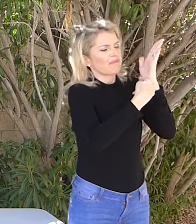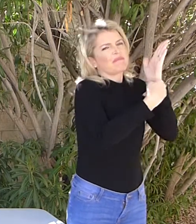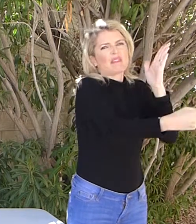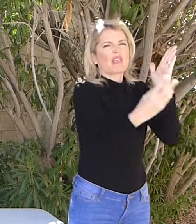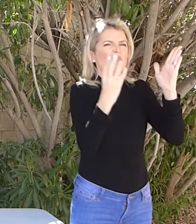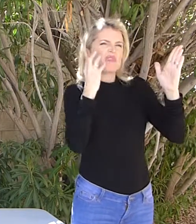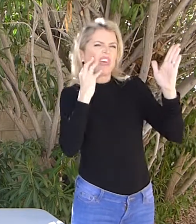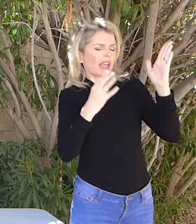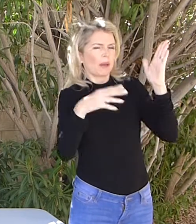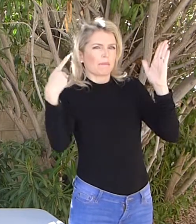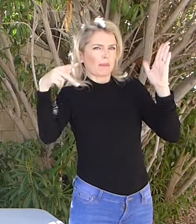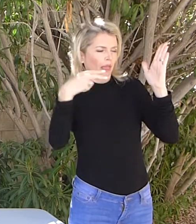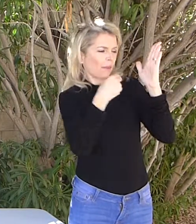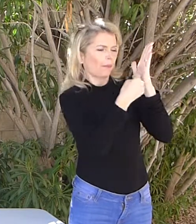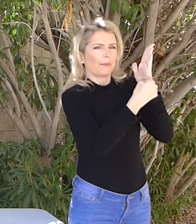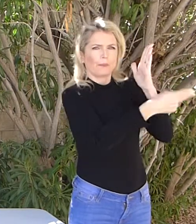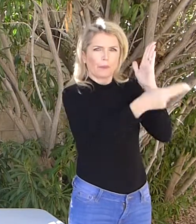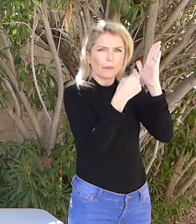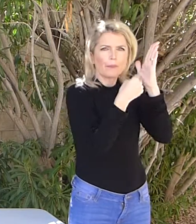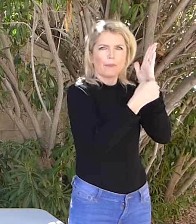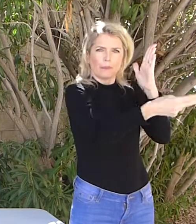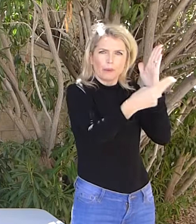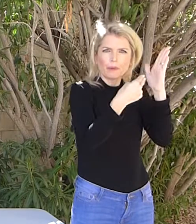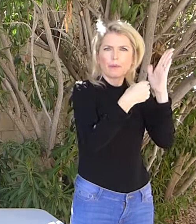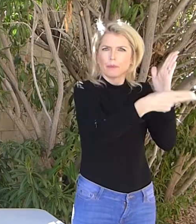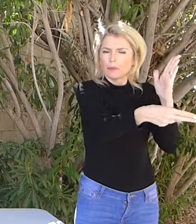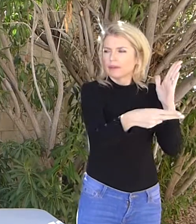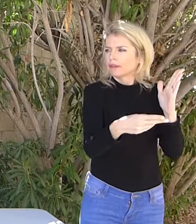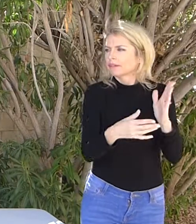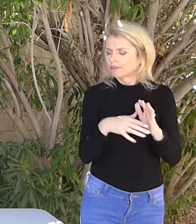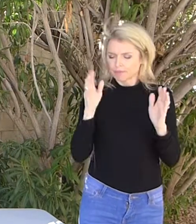thick coat of purple at the bottom.